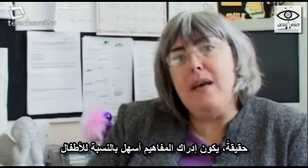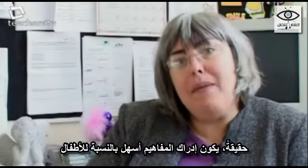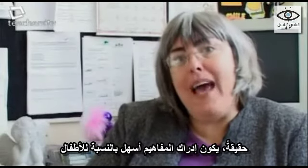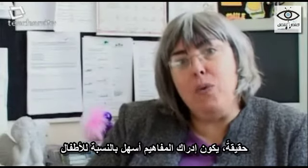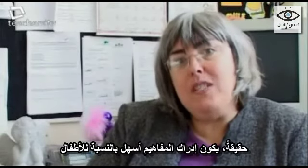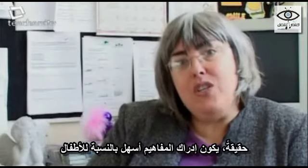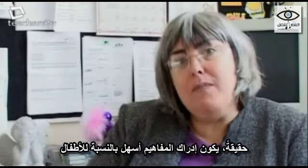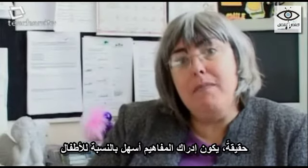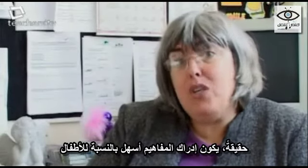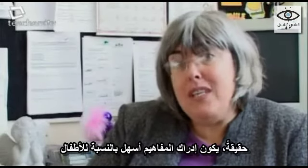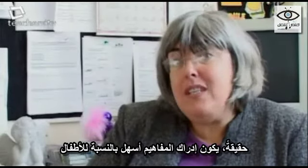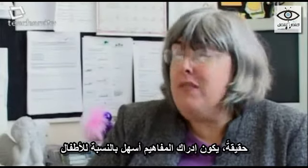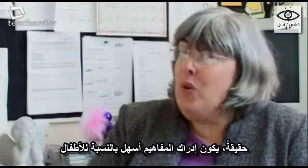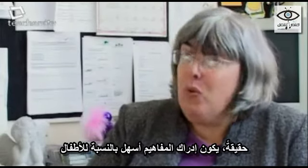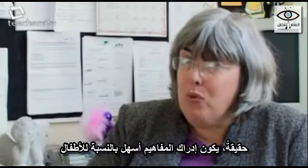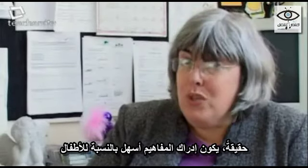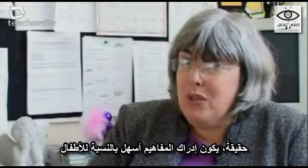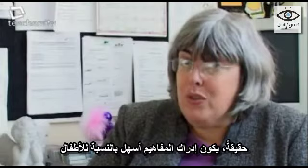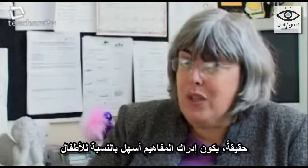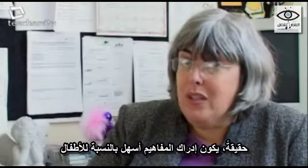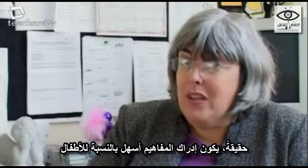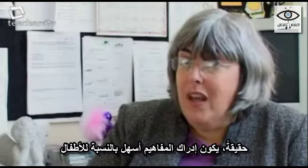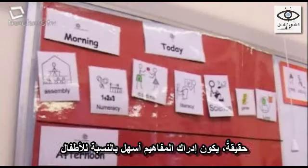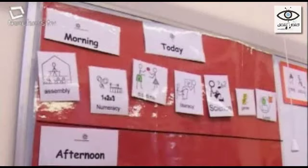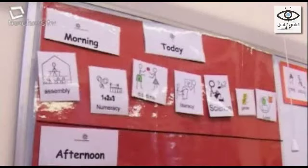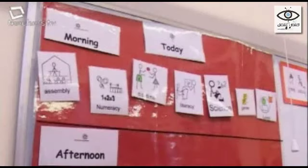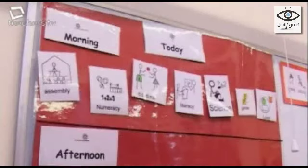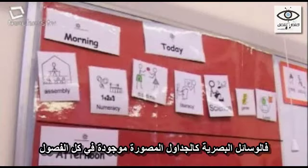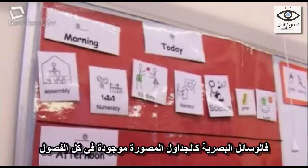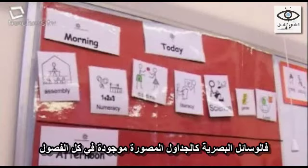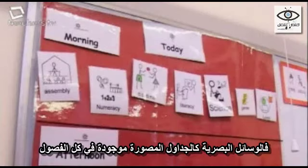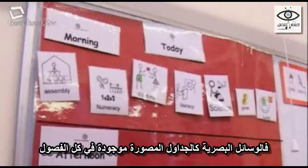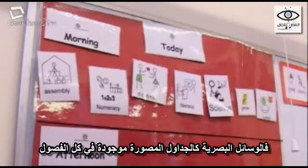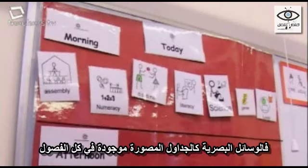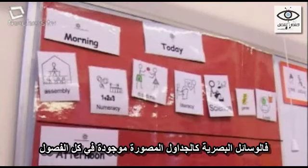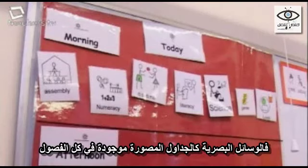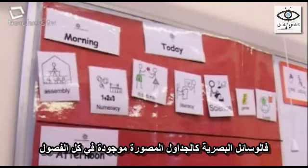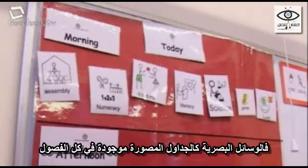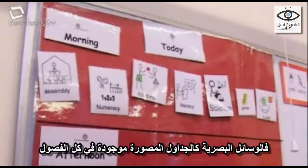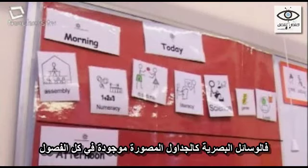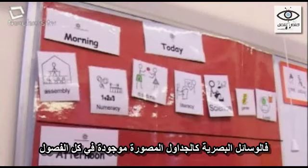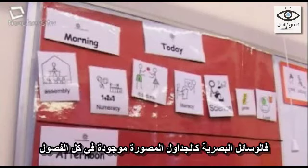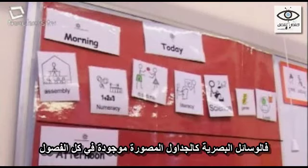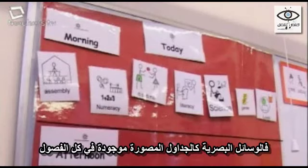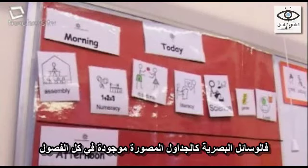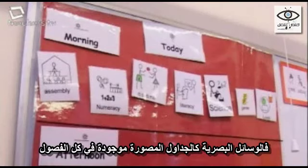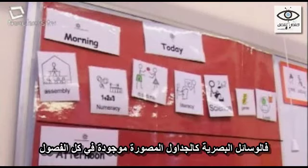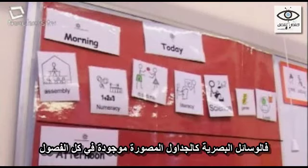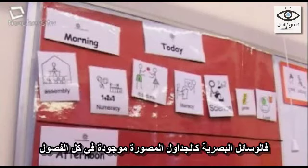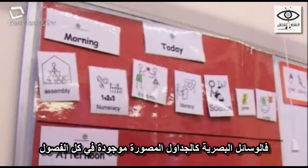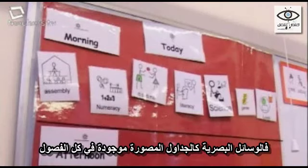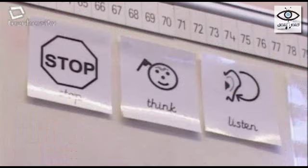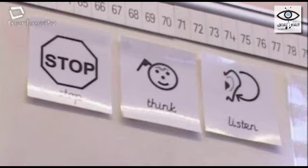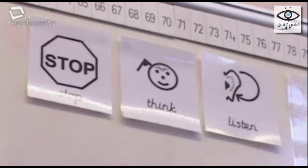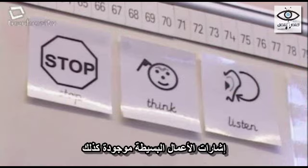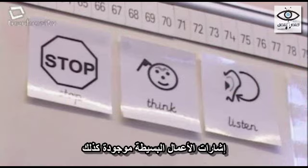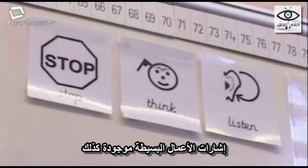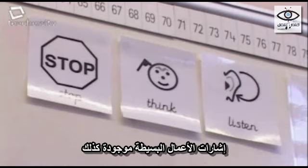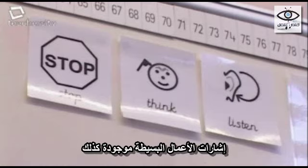concept acquisition much easier for all children. So things like visual timetables, all of our classes have them. Signed symbol